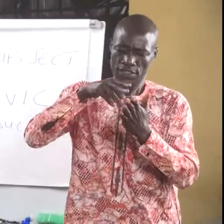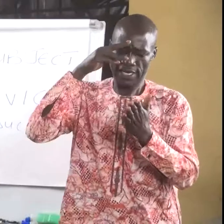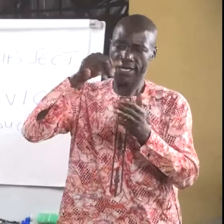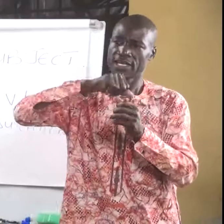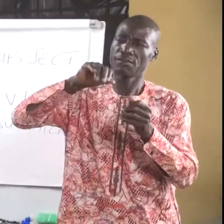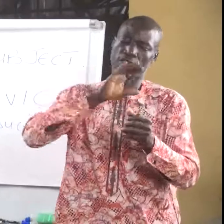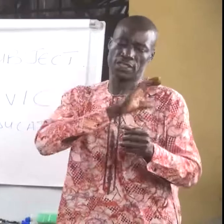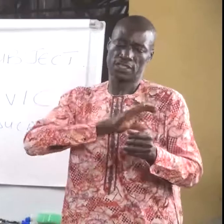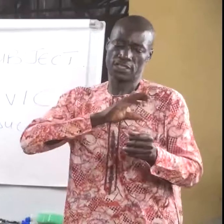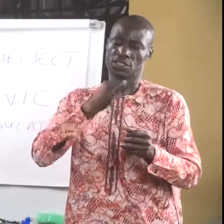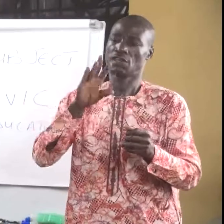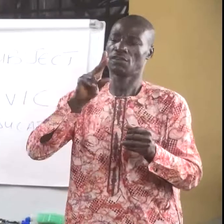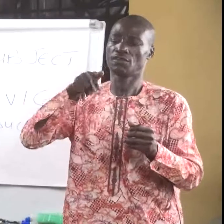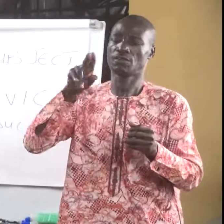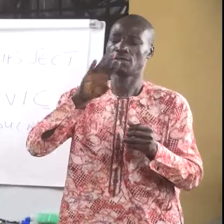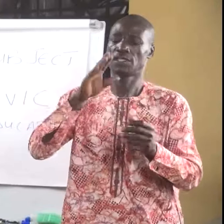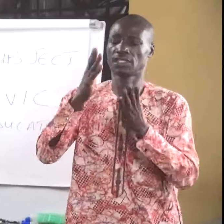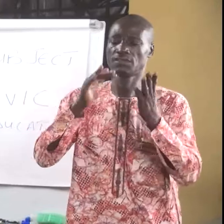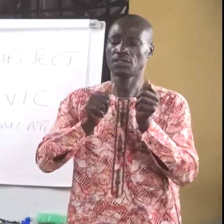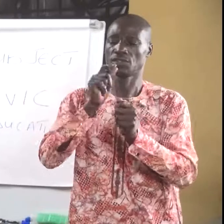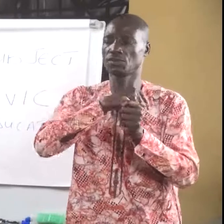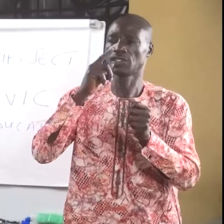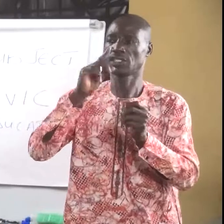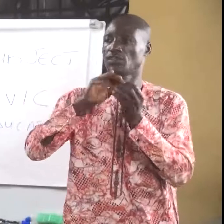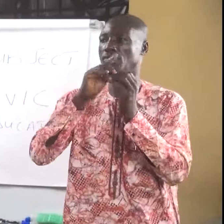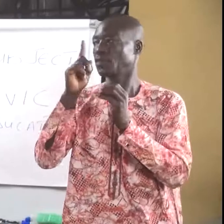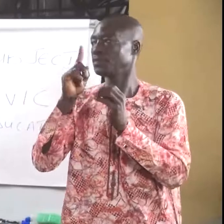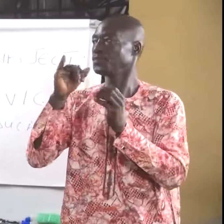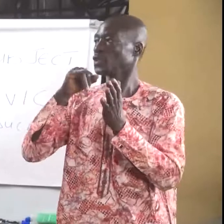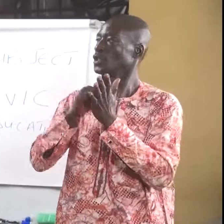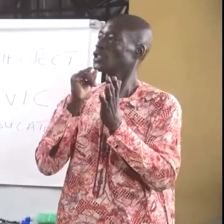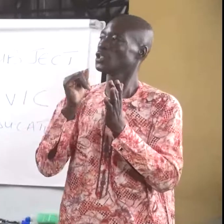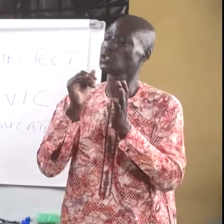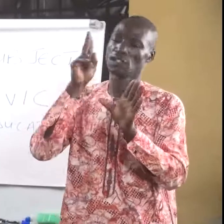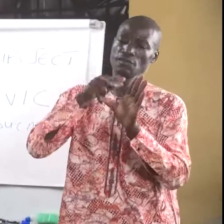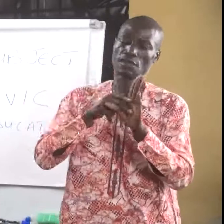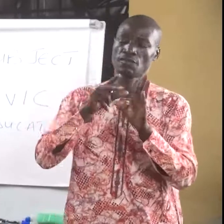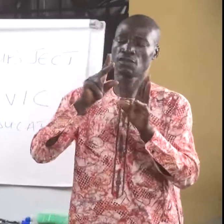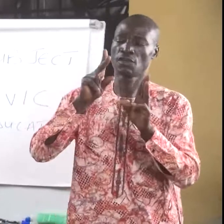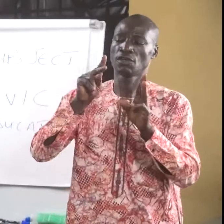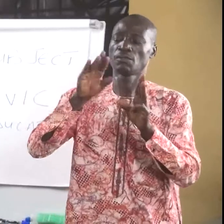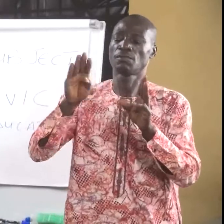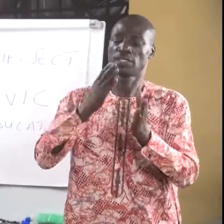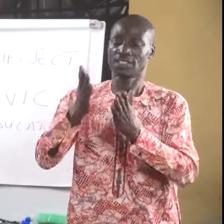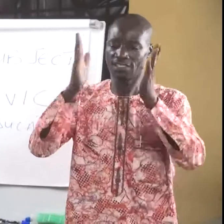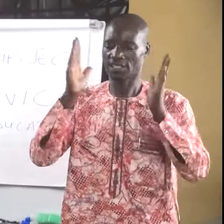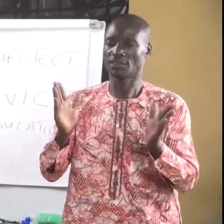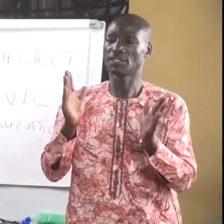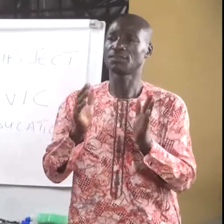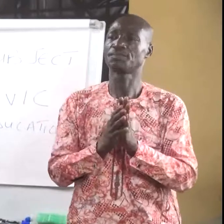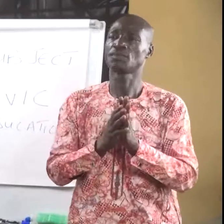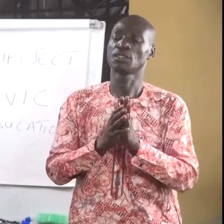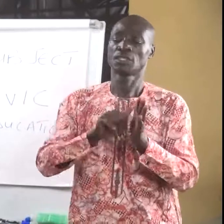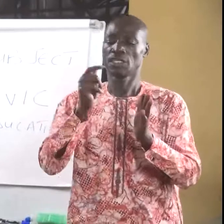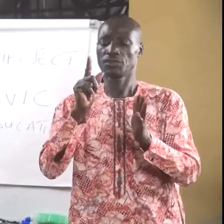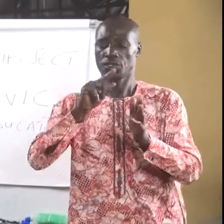public service, which we said, number one, it consists of public servant. Whenever you go